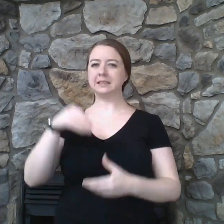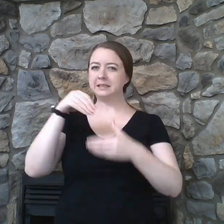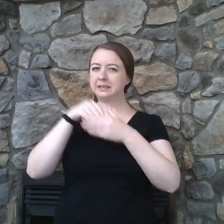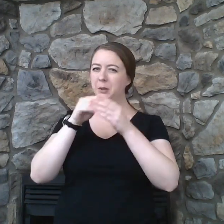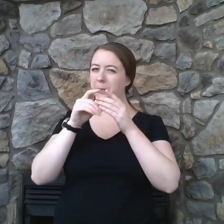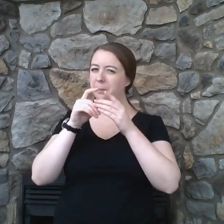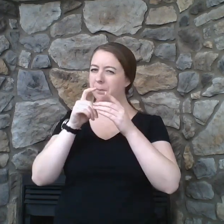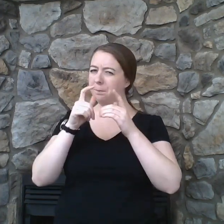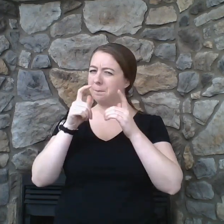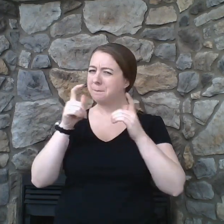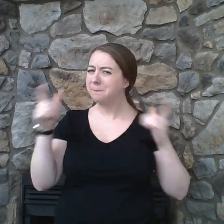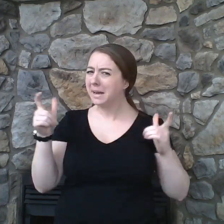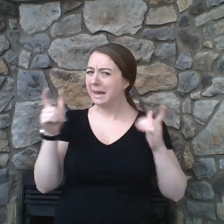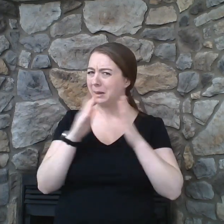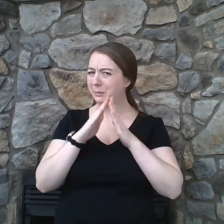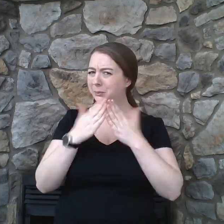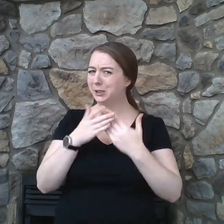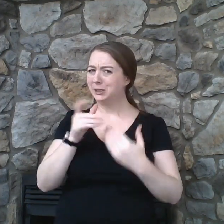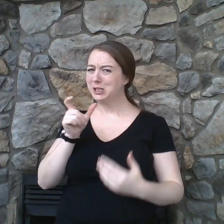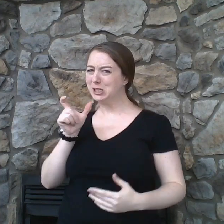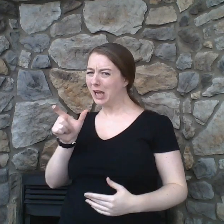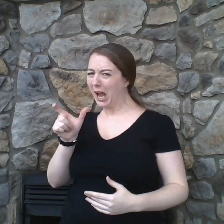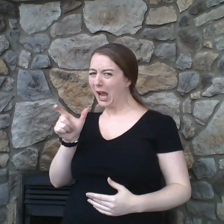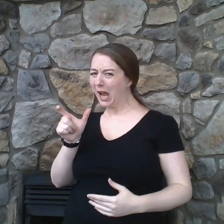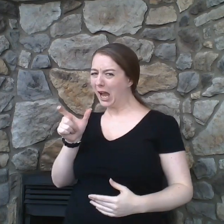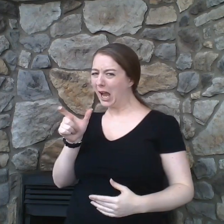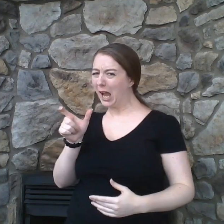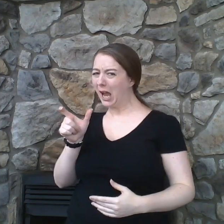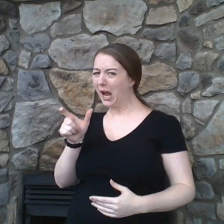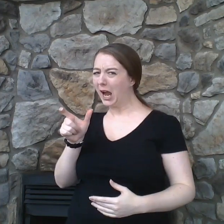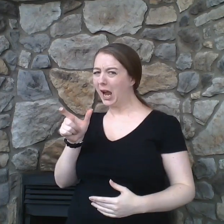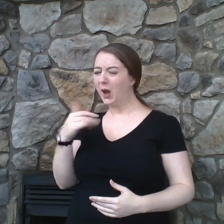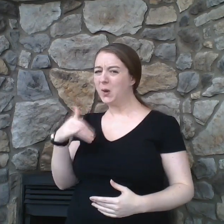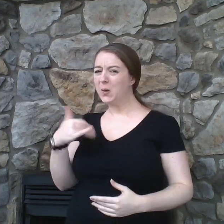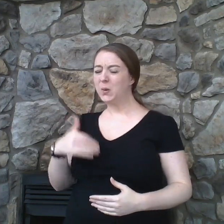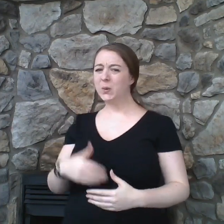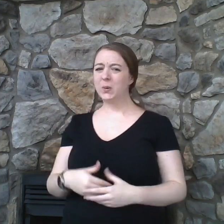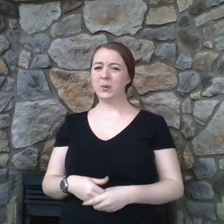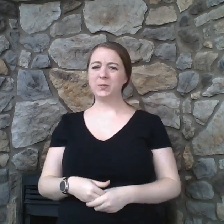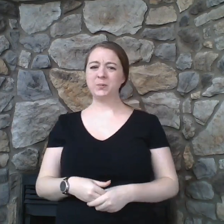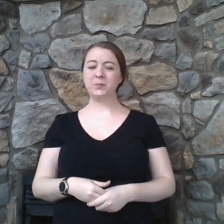a very large book,